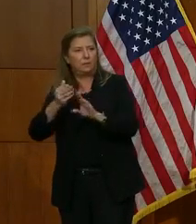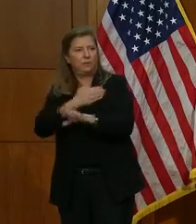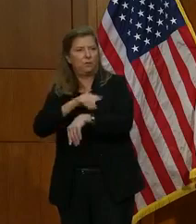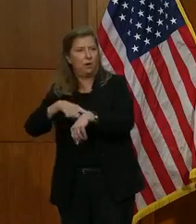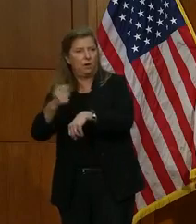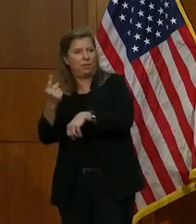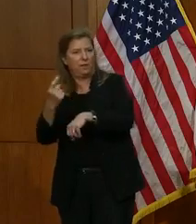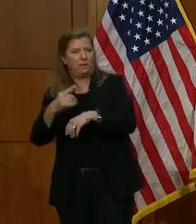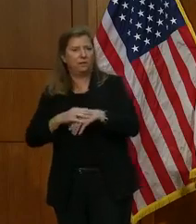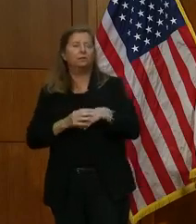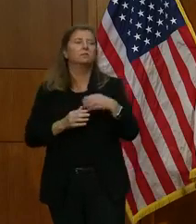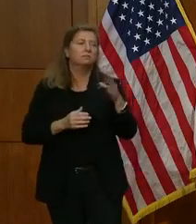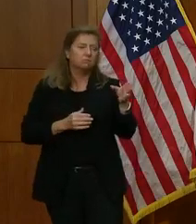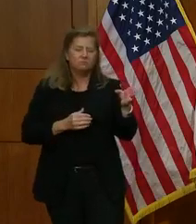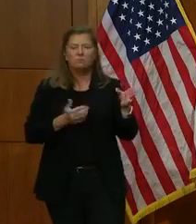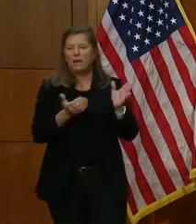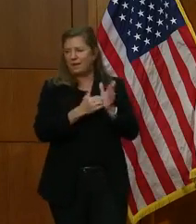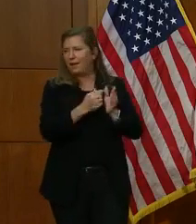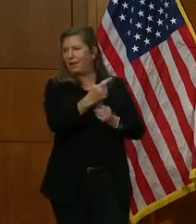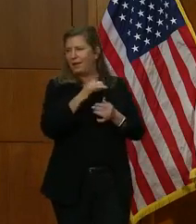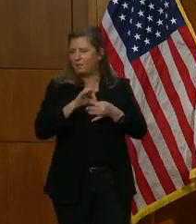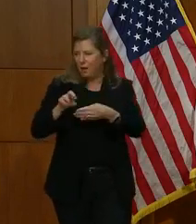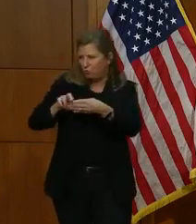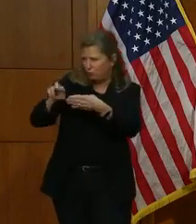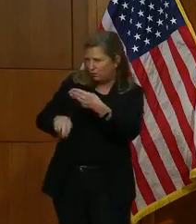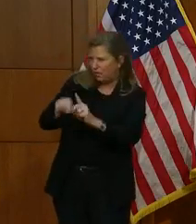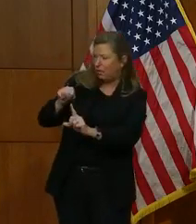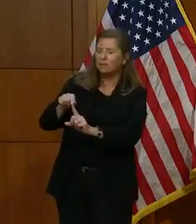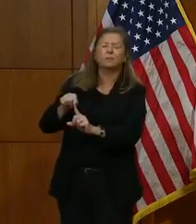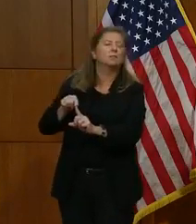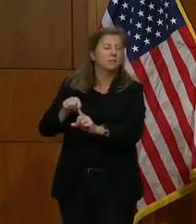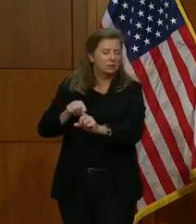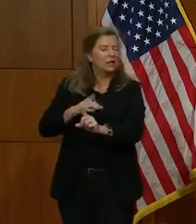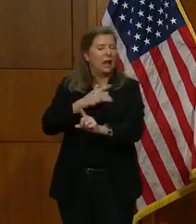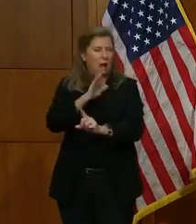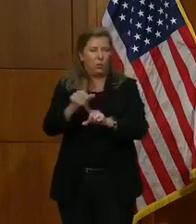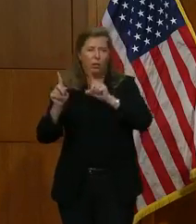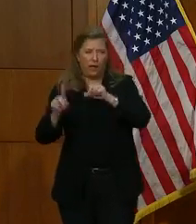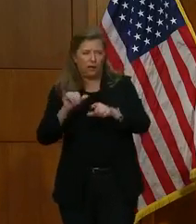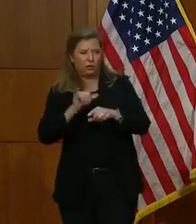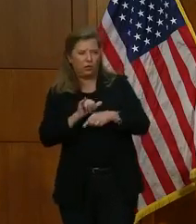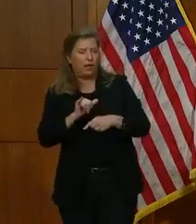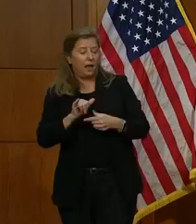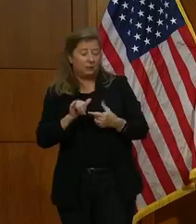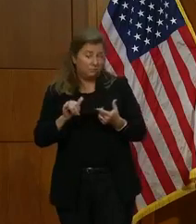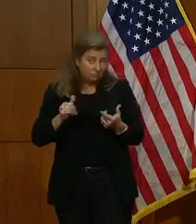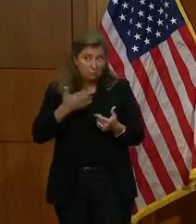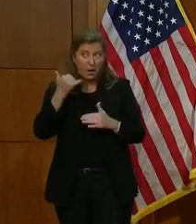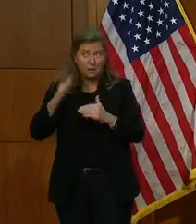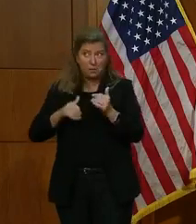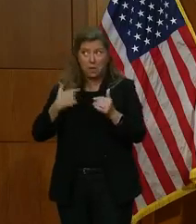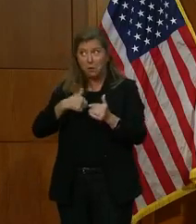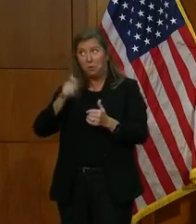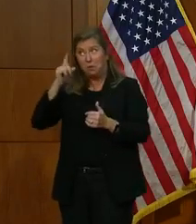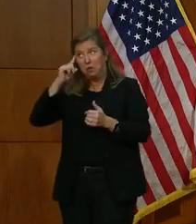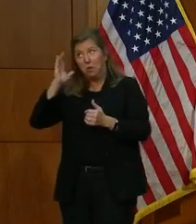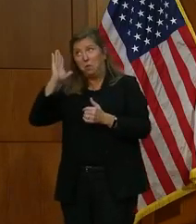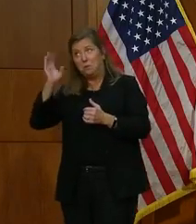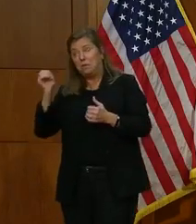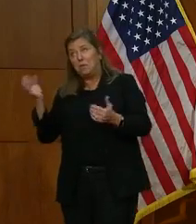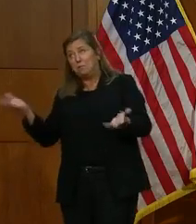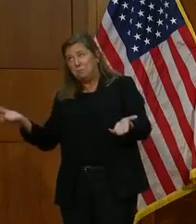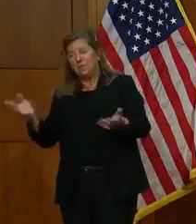All right, so the question again is on results, and I think I'll address the question you had about is it better than we thought we'd be.